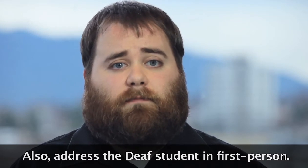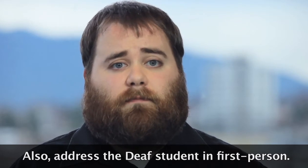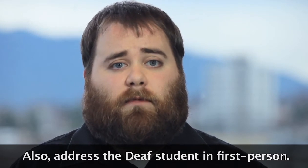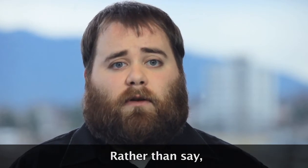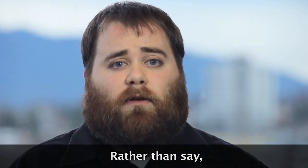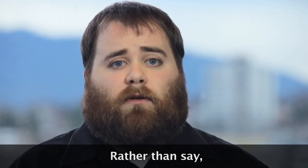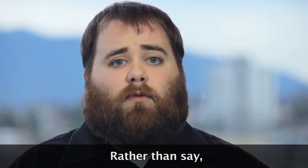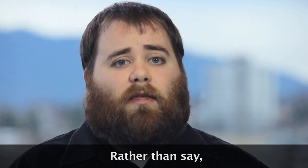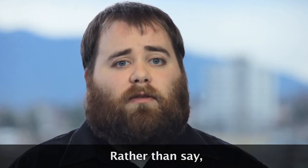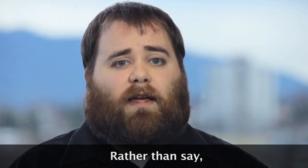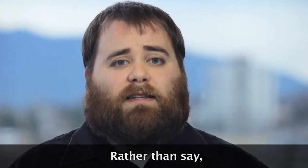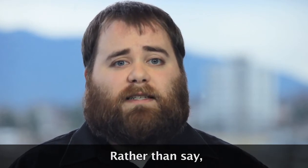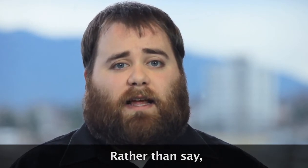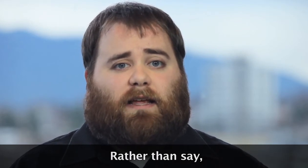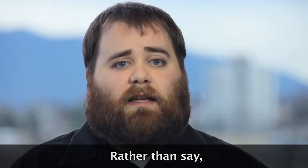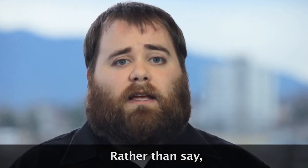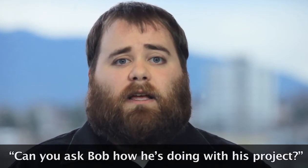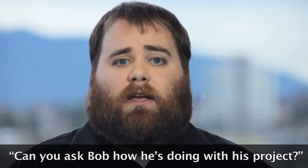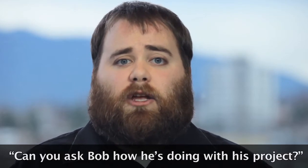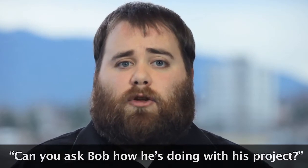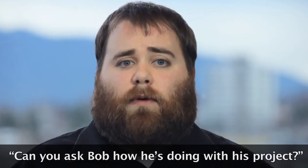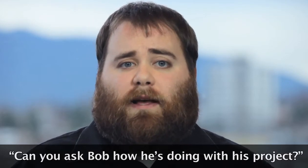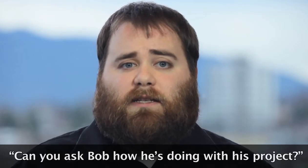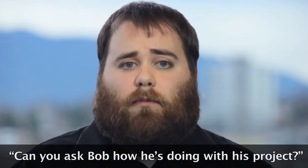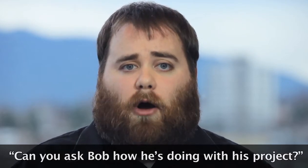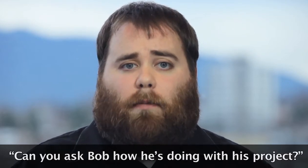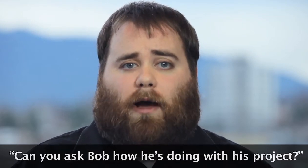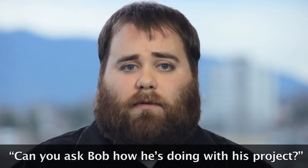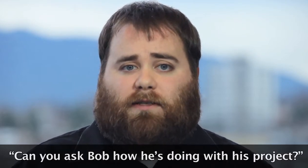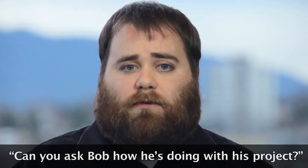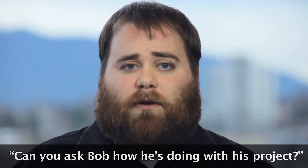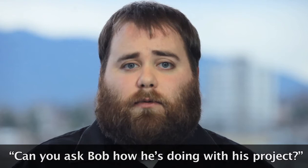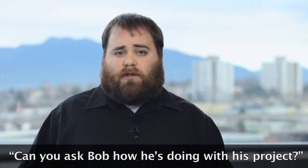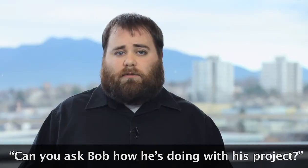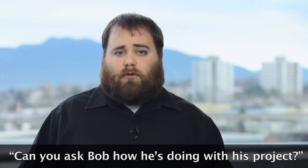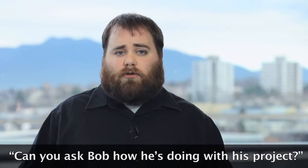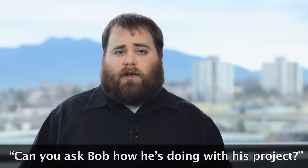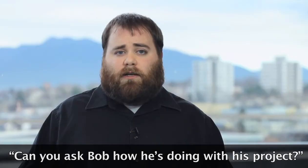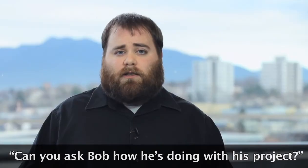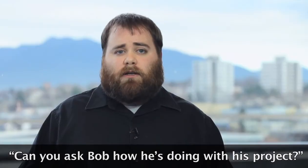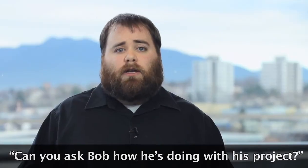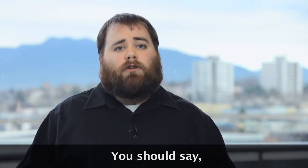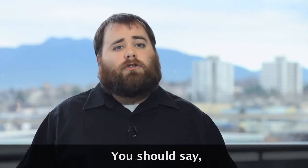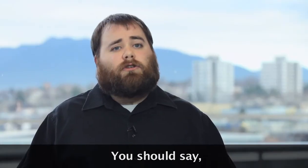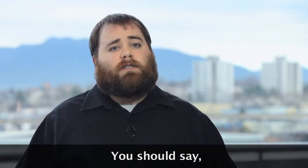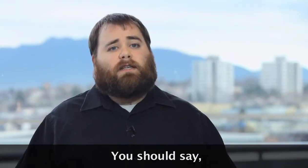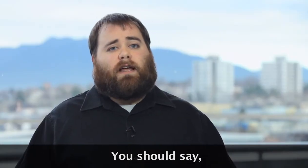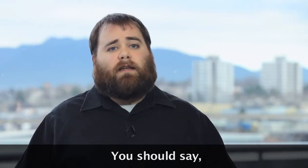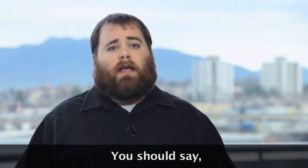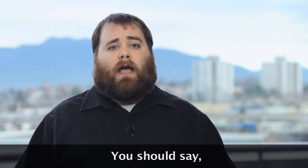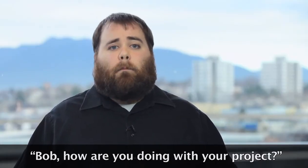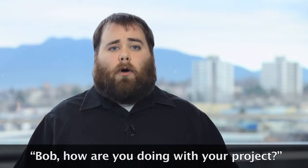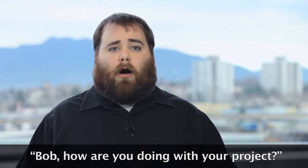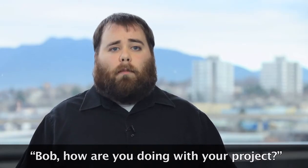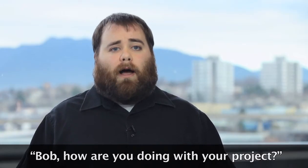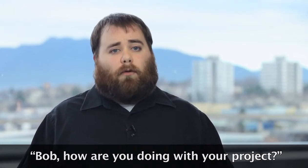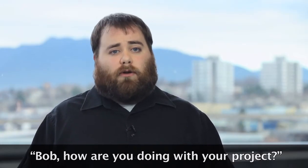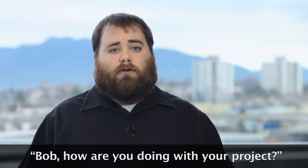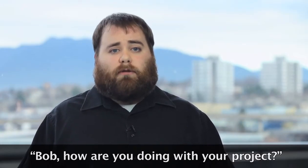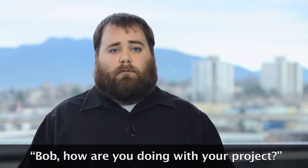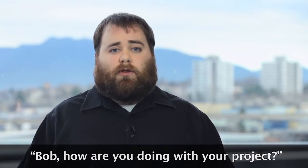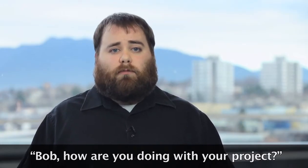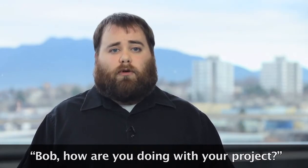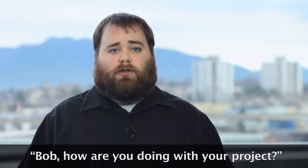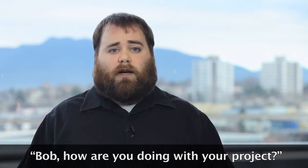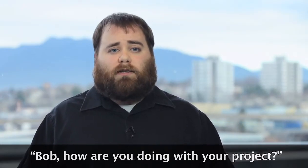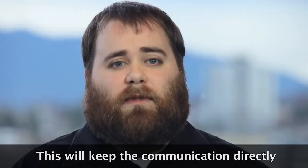person. Rather than say, "Can you ask Bob how he's doing with his project?" you should say, "Bob, how are